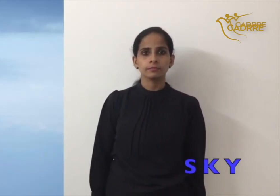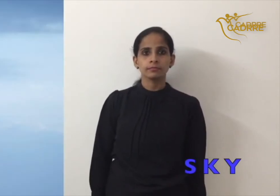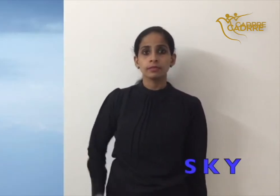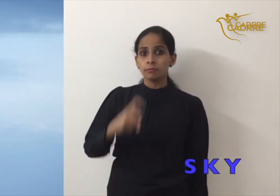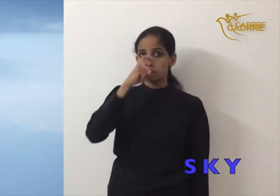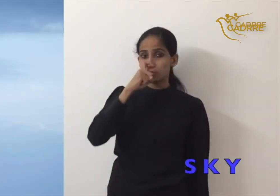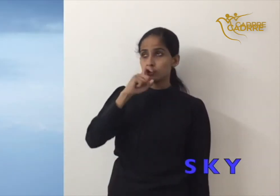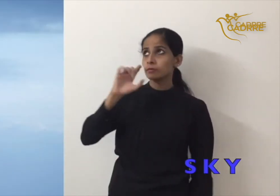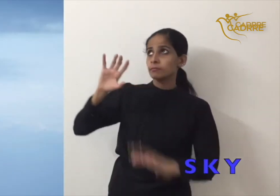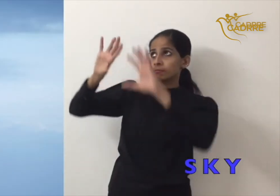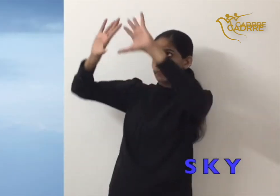sky,